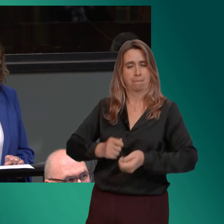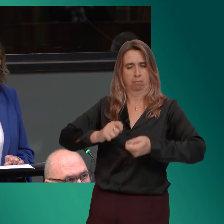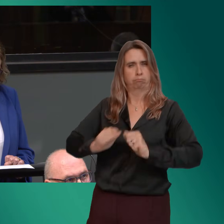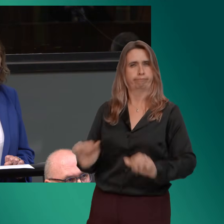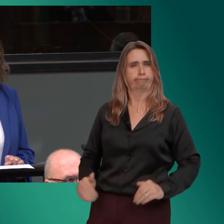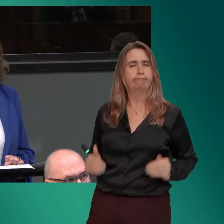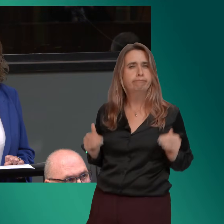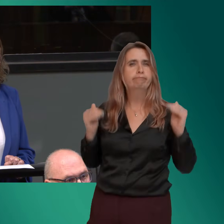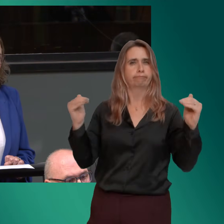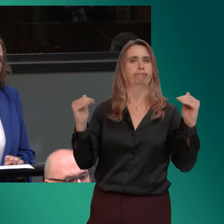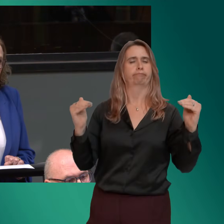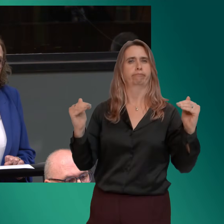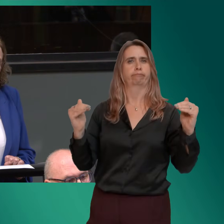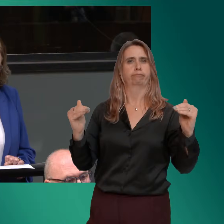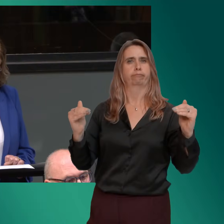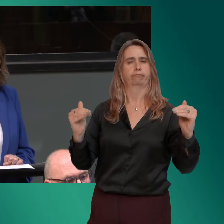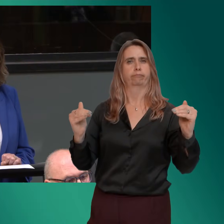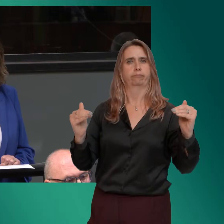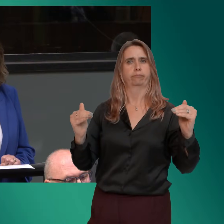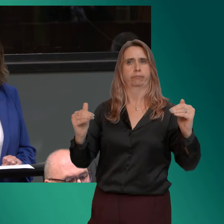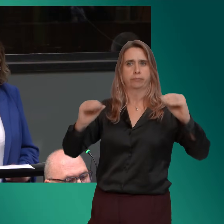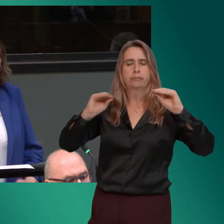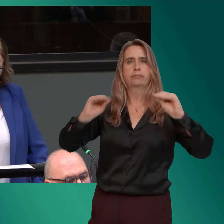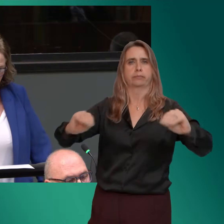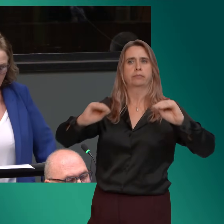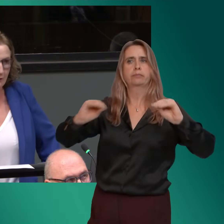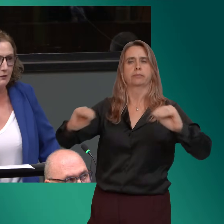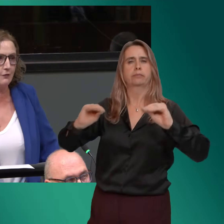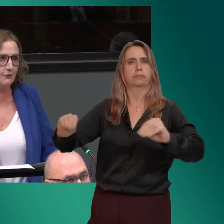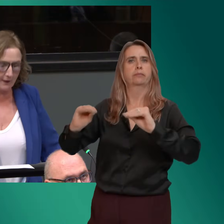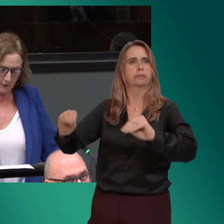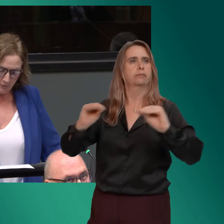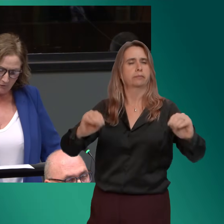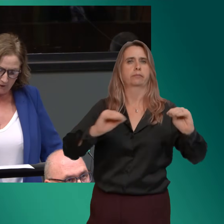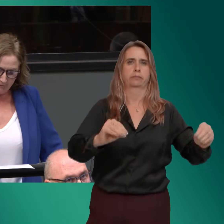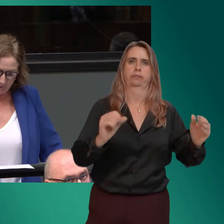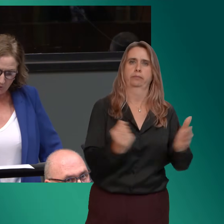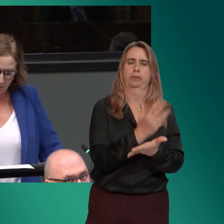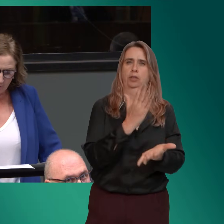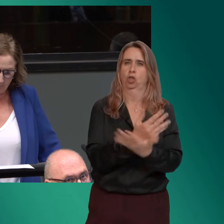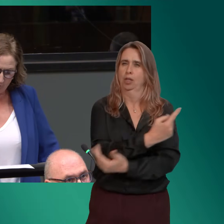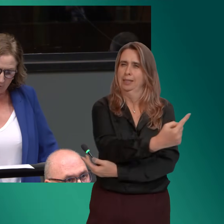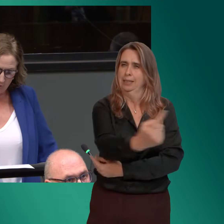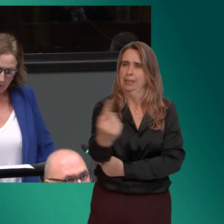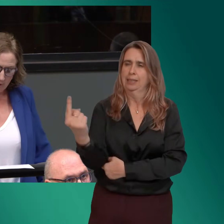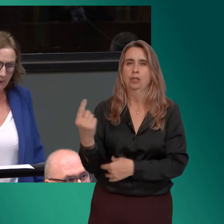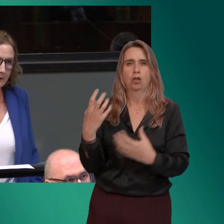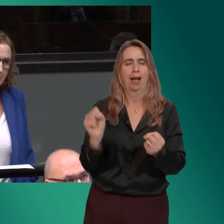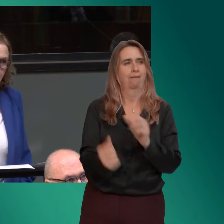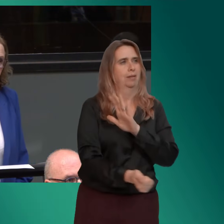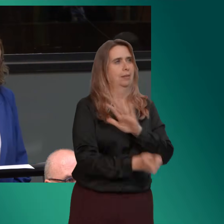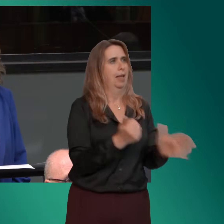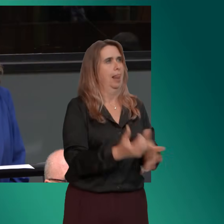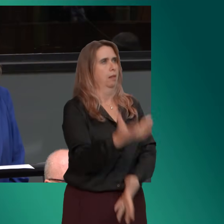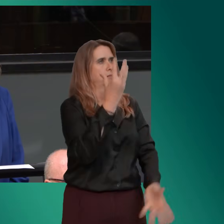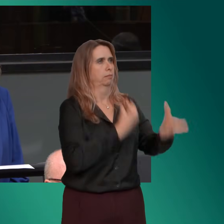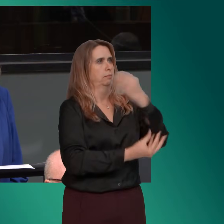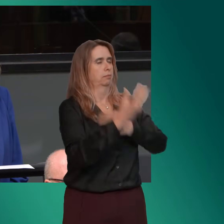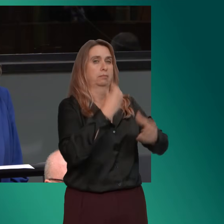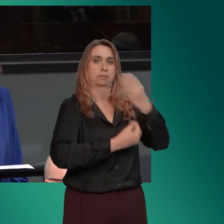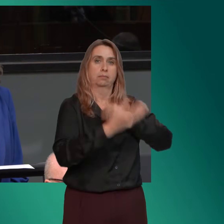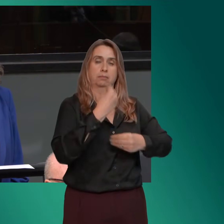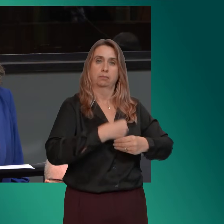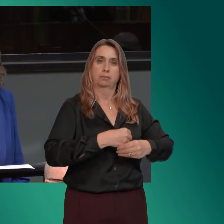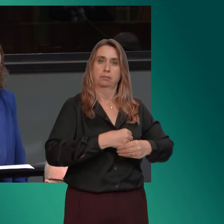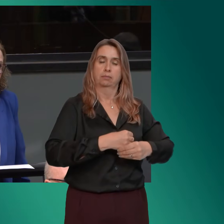raises standards, ensuring that every young person develops the essential life skills they need to reach